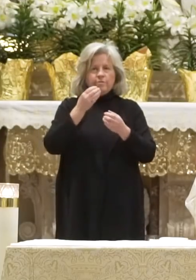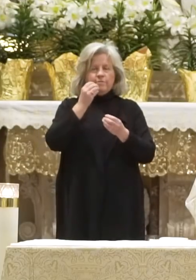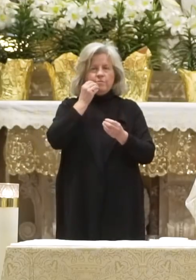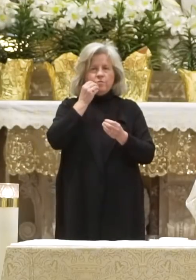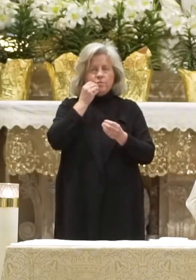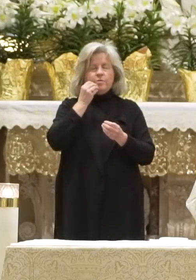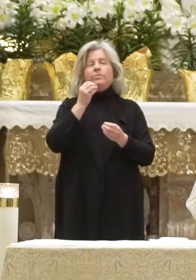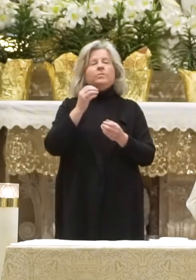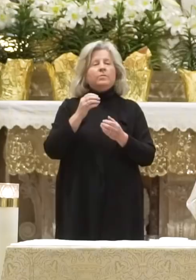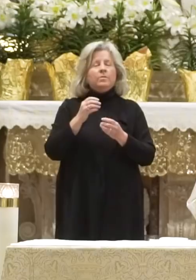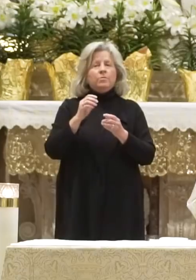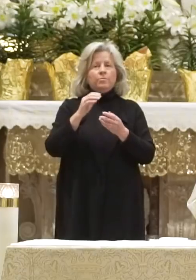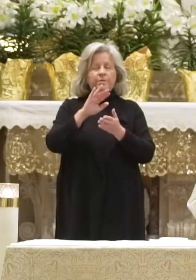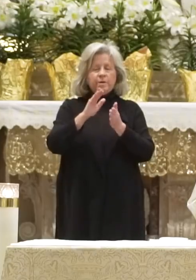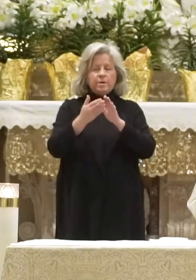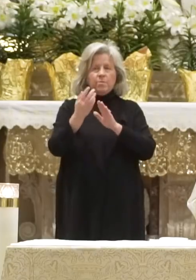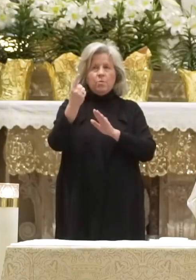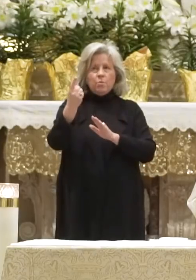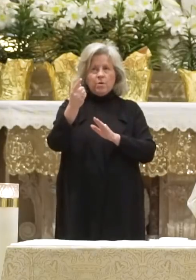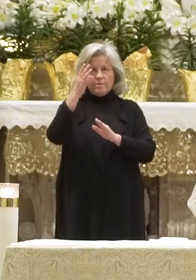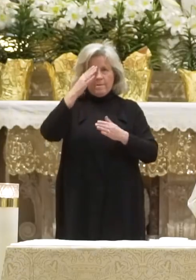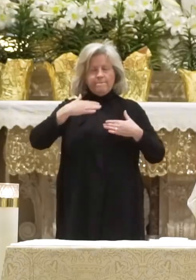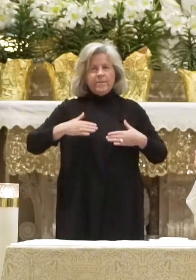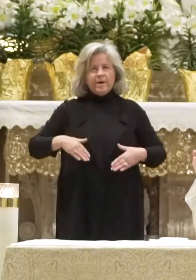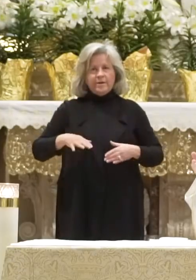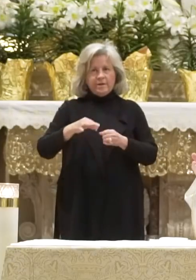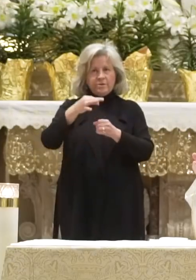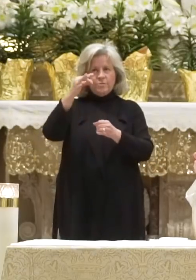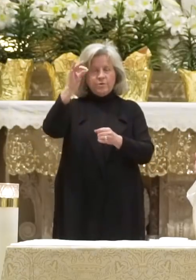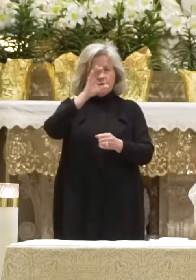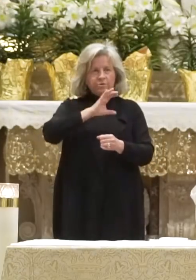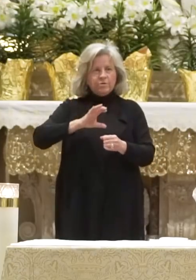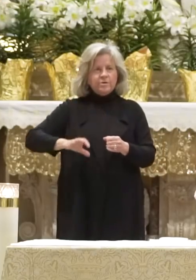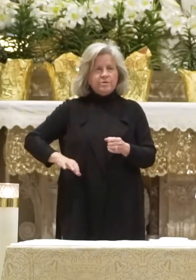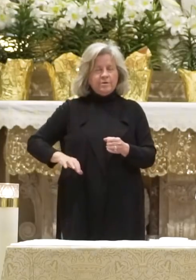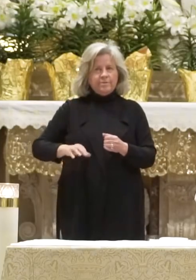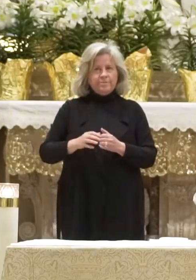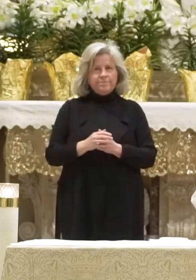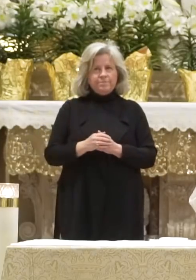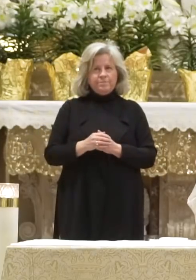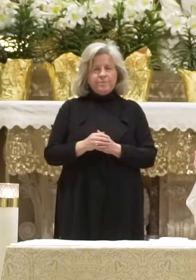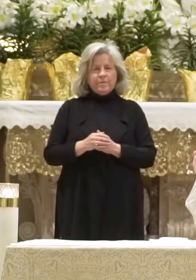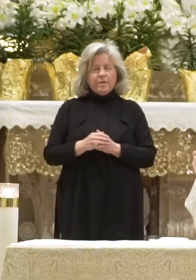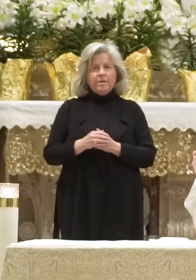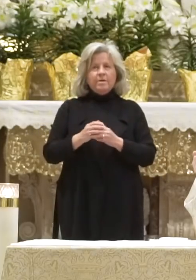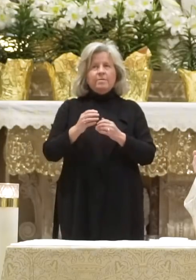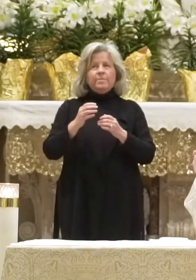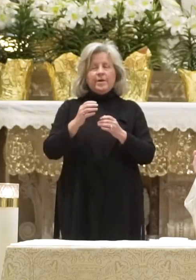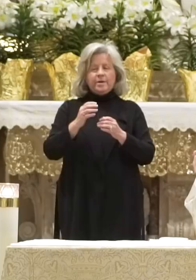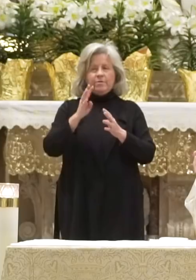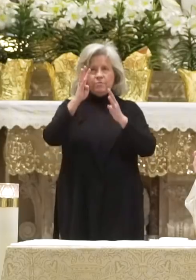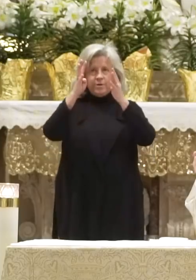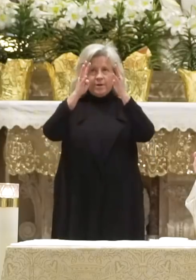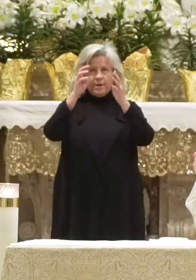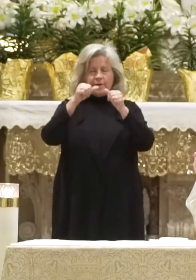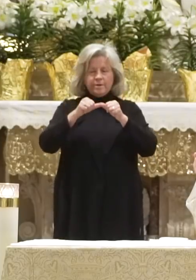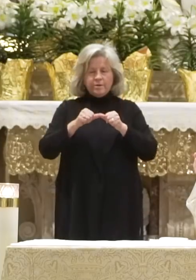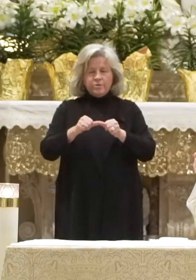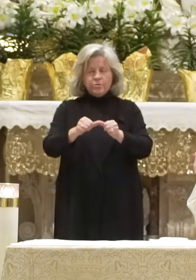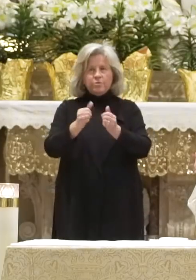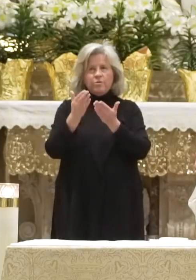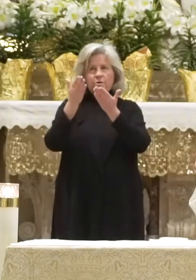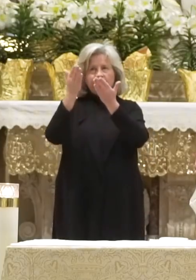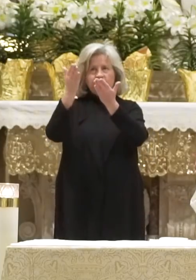become one body, one spirit in Christ. May he make of us an eternal offering to you so that we may